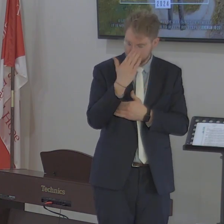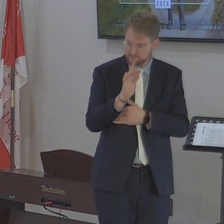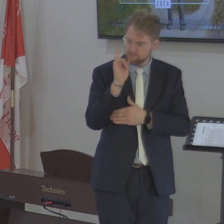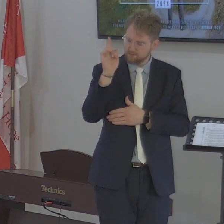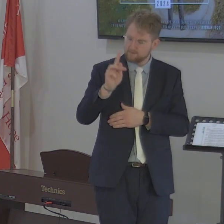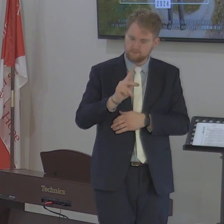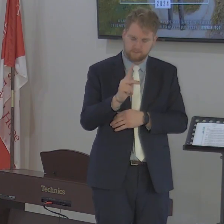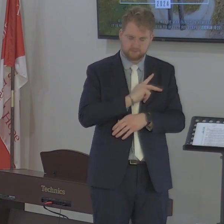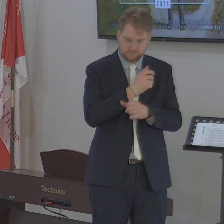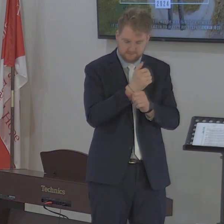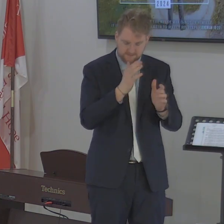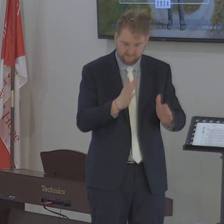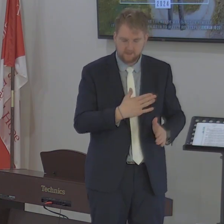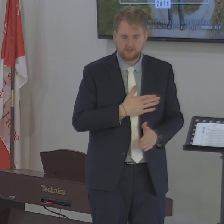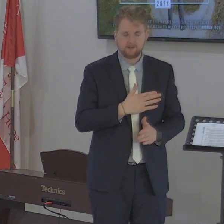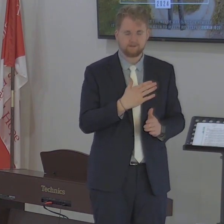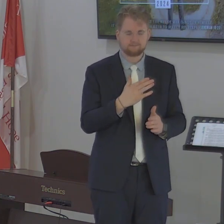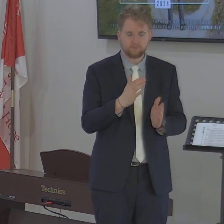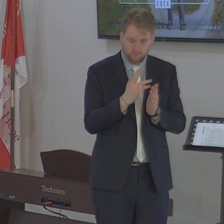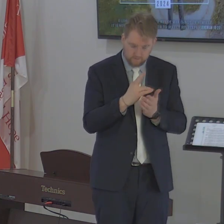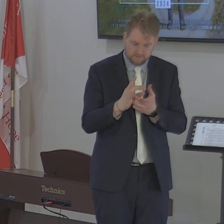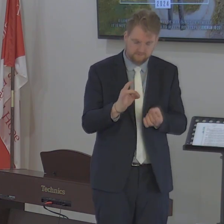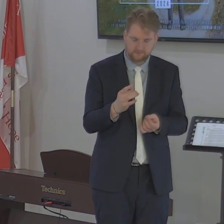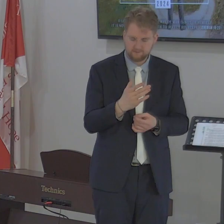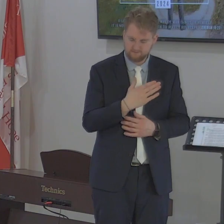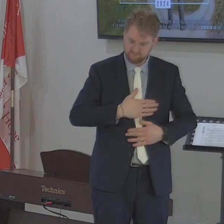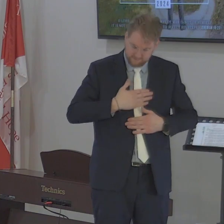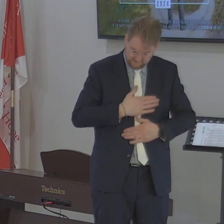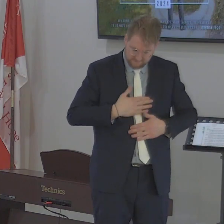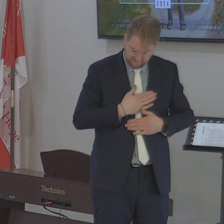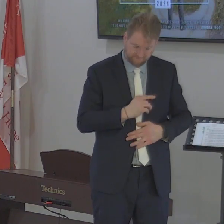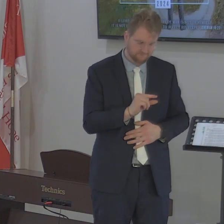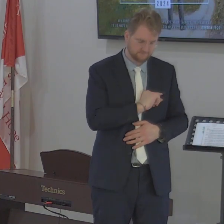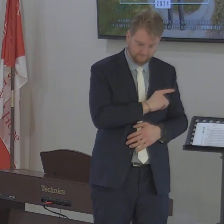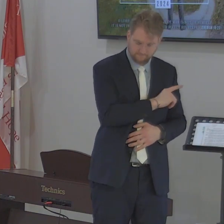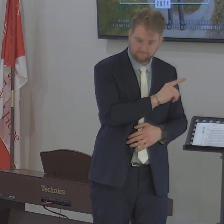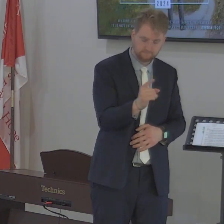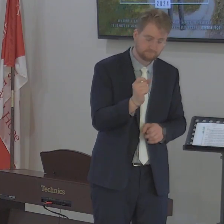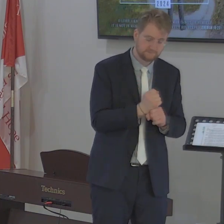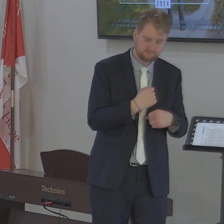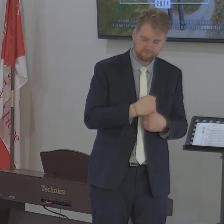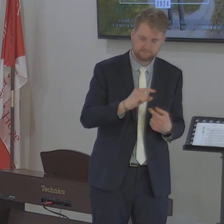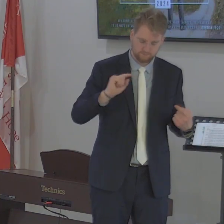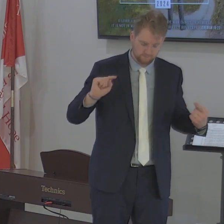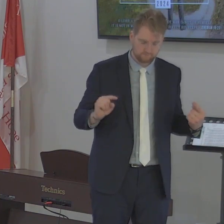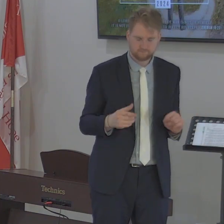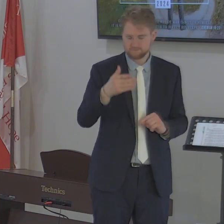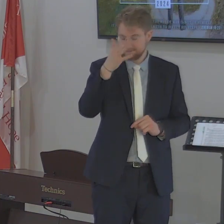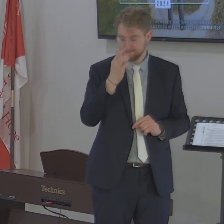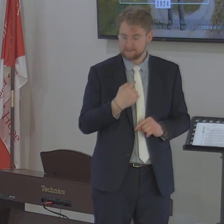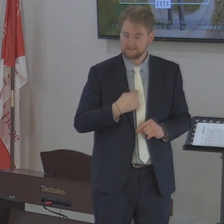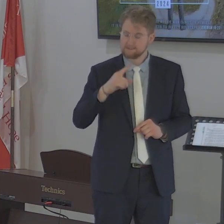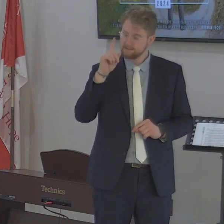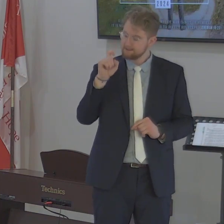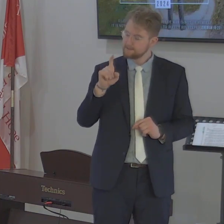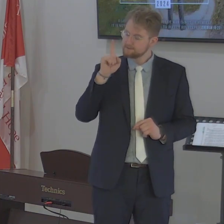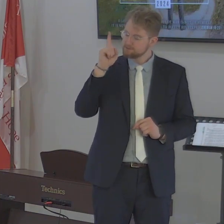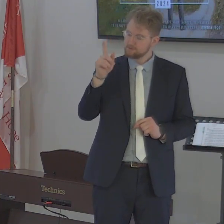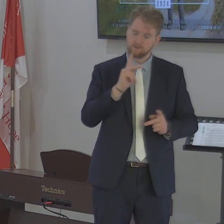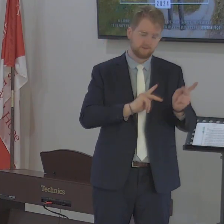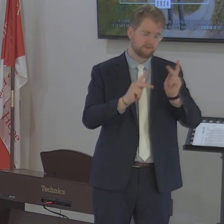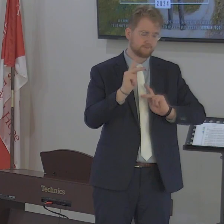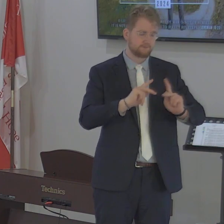Savior, oh, Holy Spirit, please, prod them. Make it hurt. God, I ask you, Lord, if there's people here that